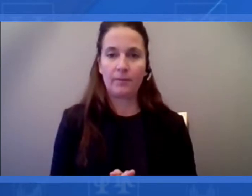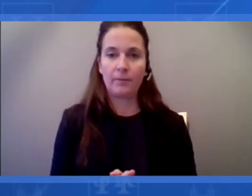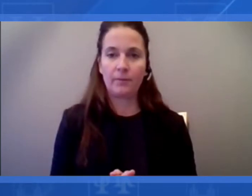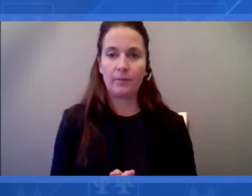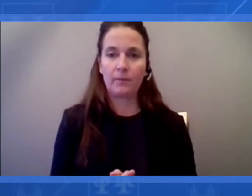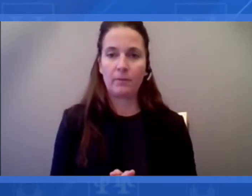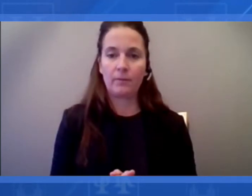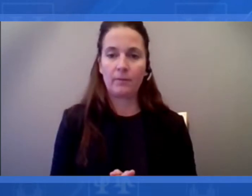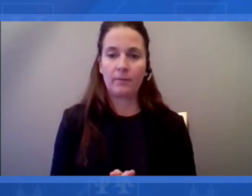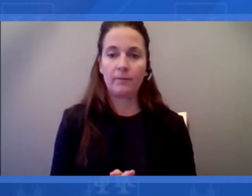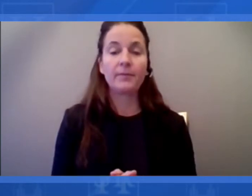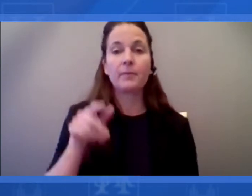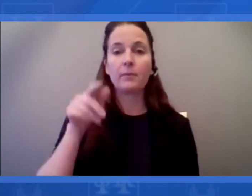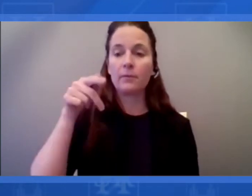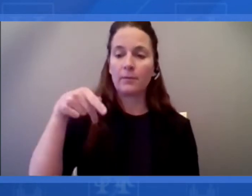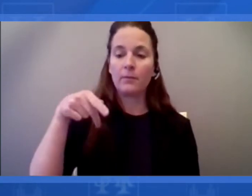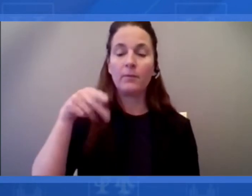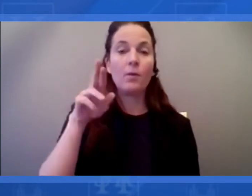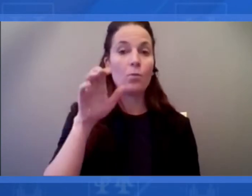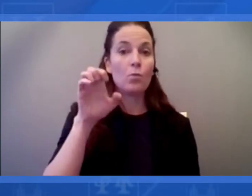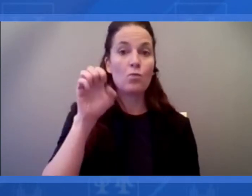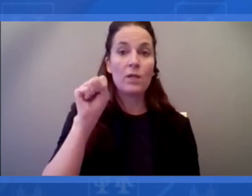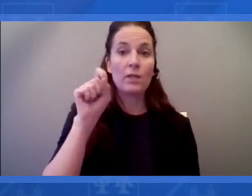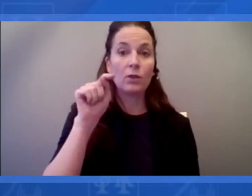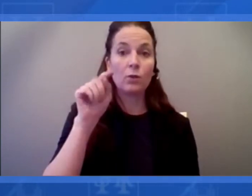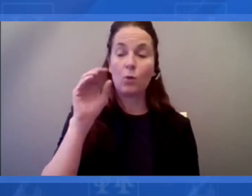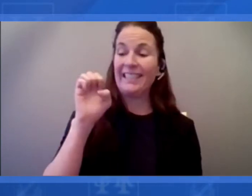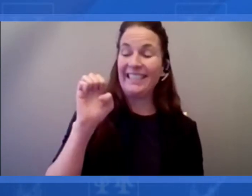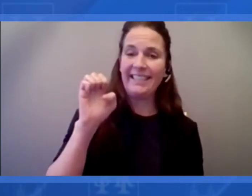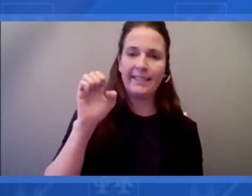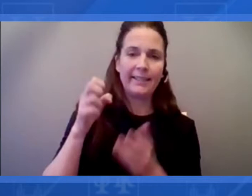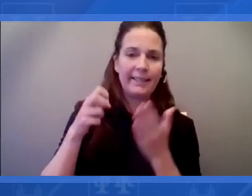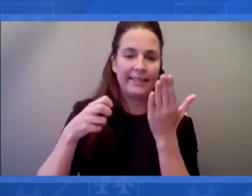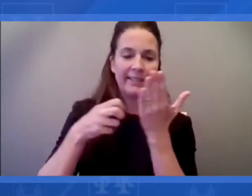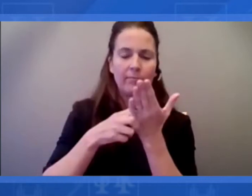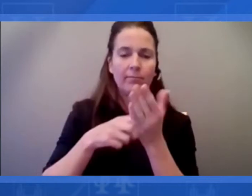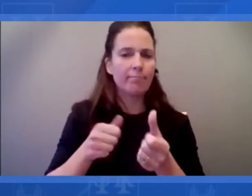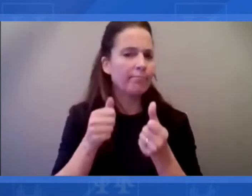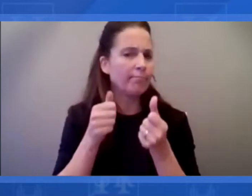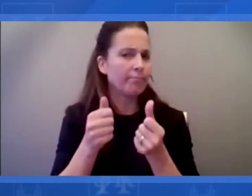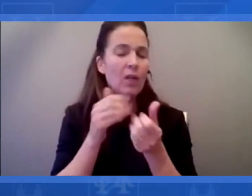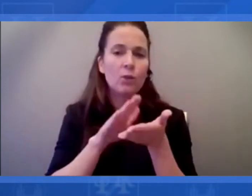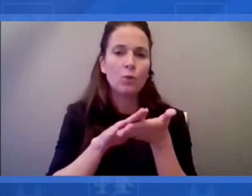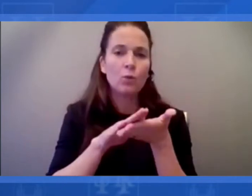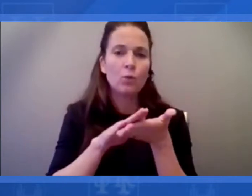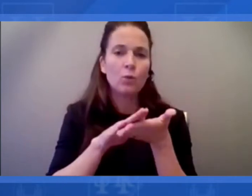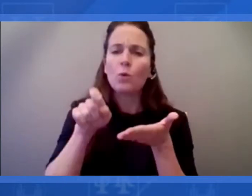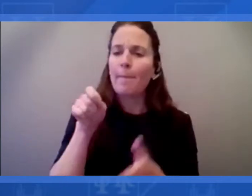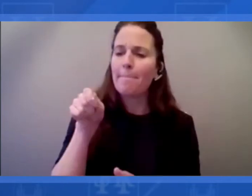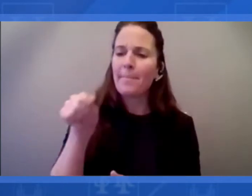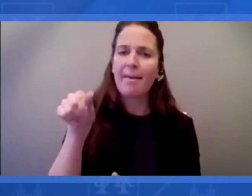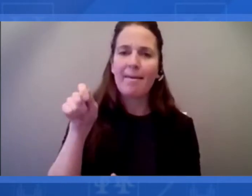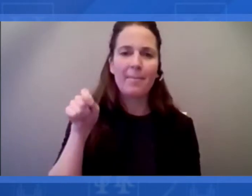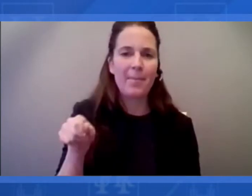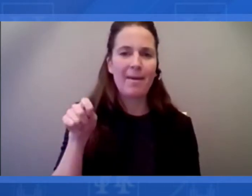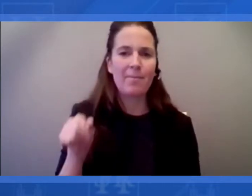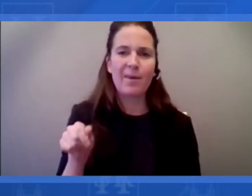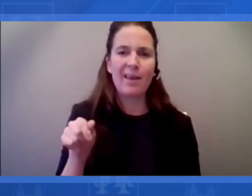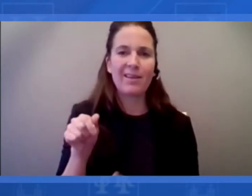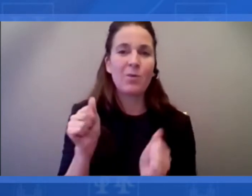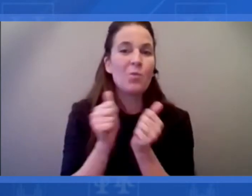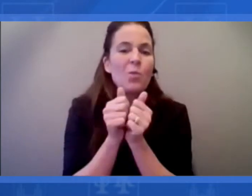Presto e-tickets are a new, convenient, and touchless way to pay your fare.